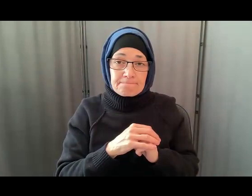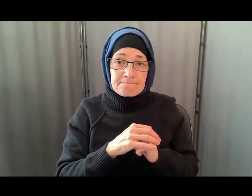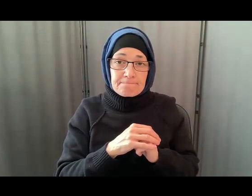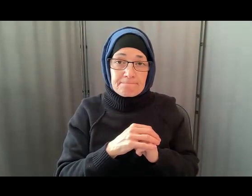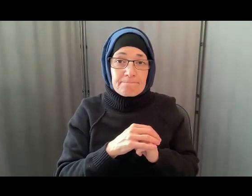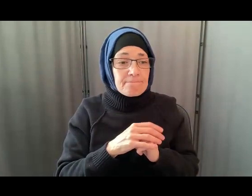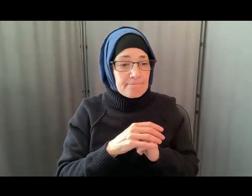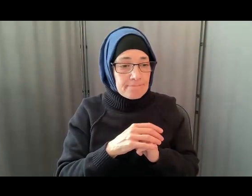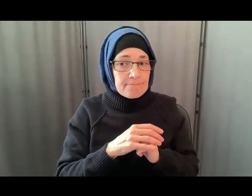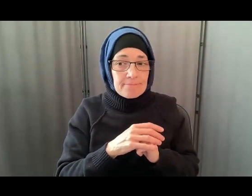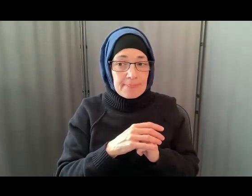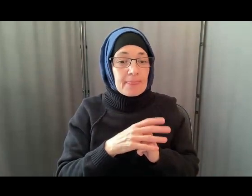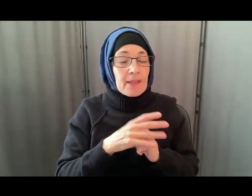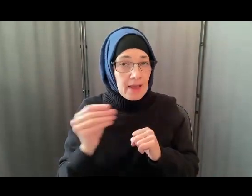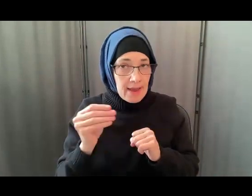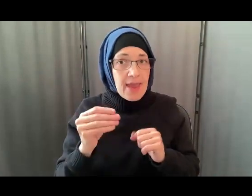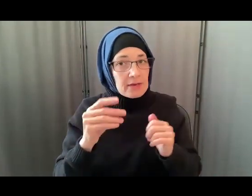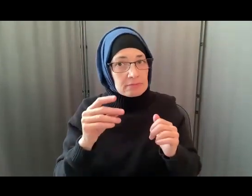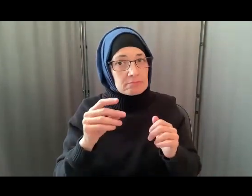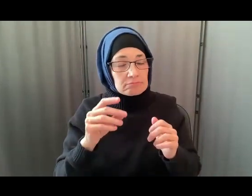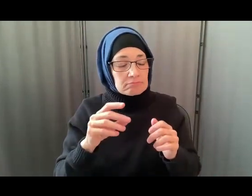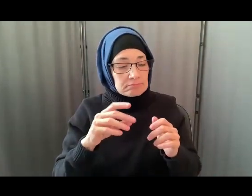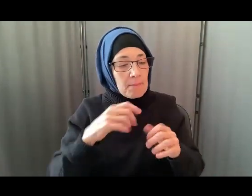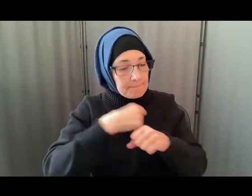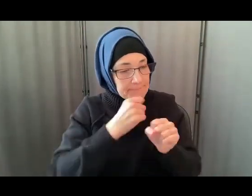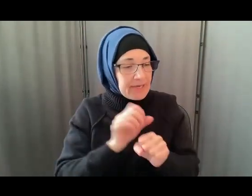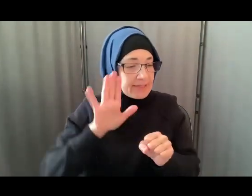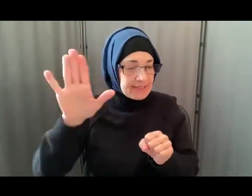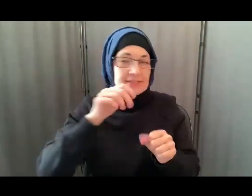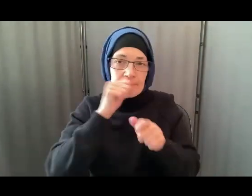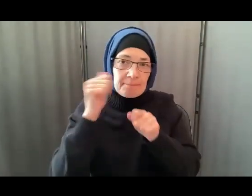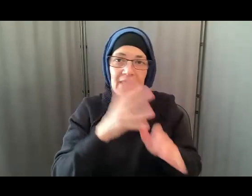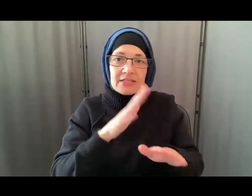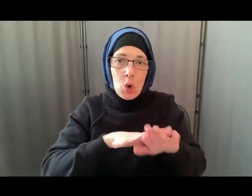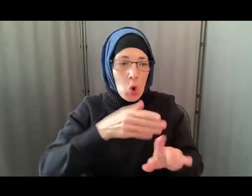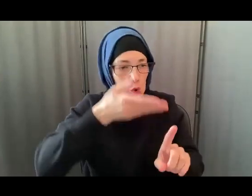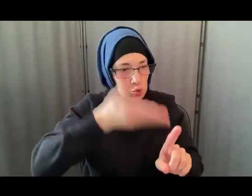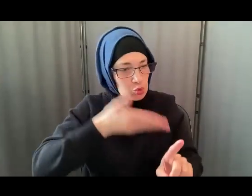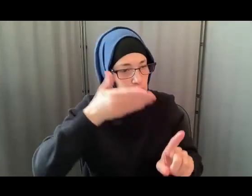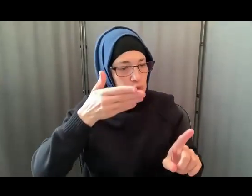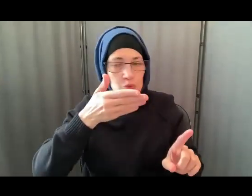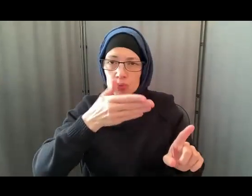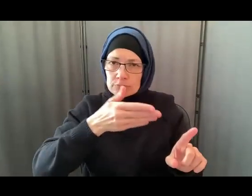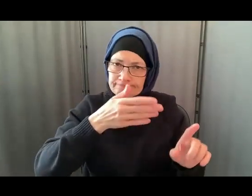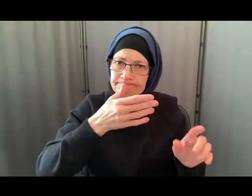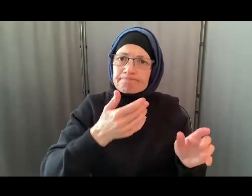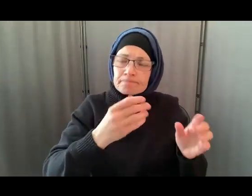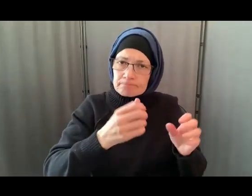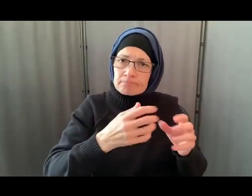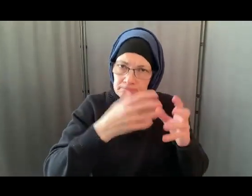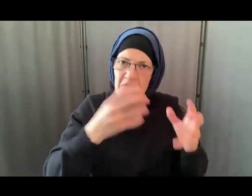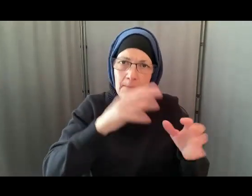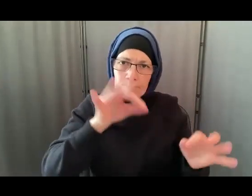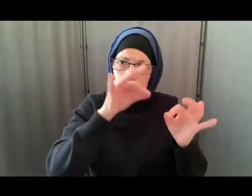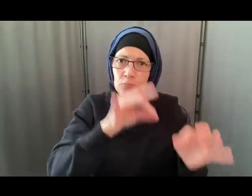And to perfect his blessings upon you, and to guide you to a straight